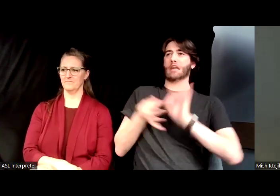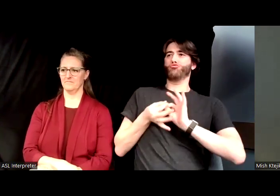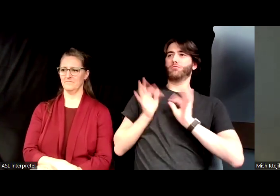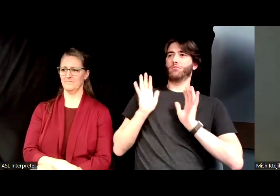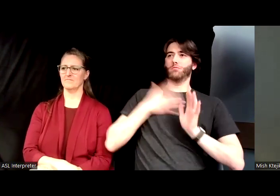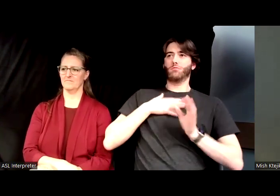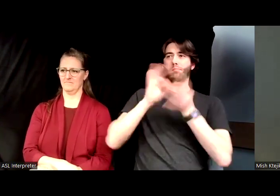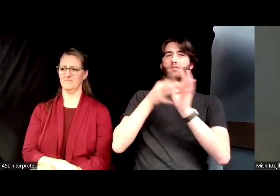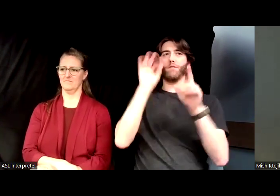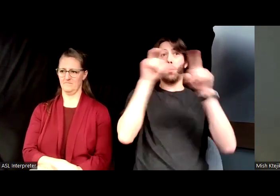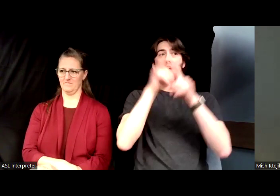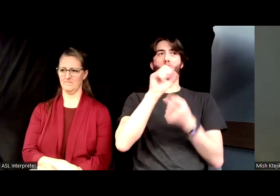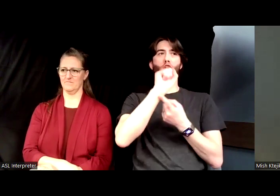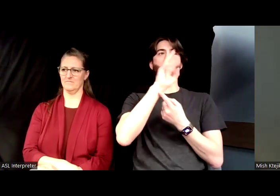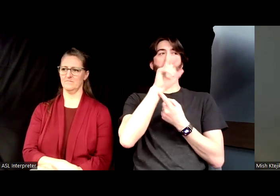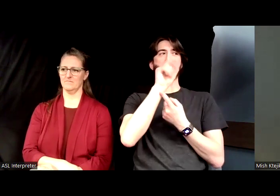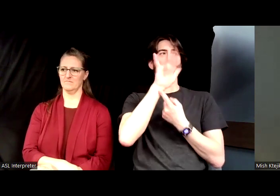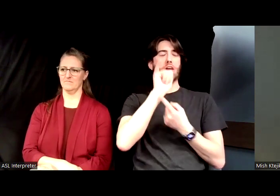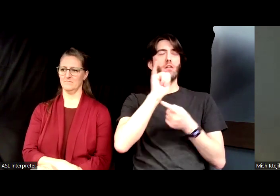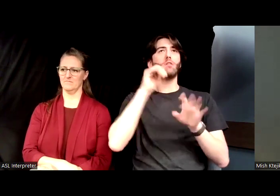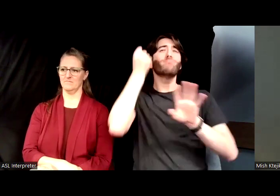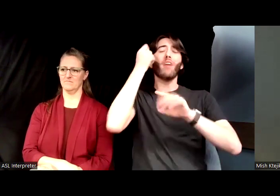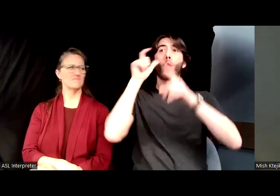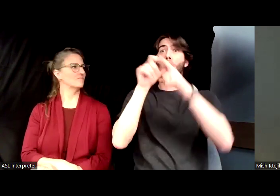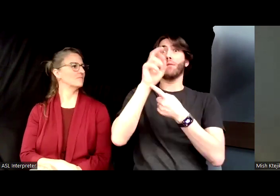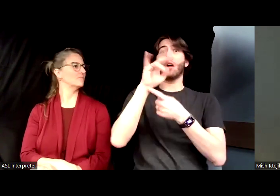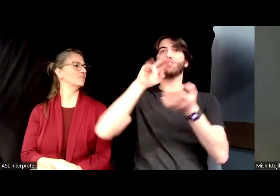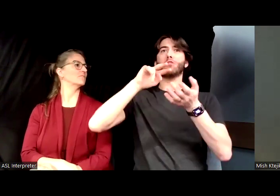And again, this is my own interpretation of the word